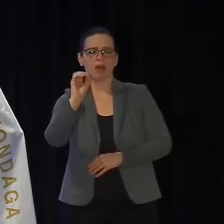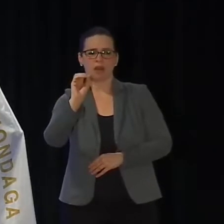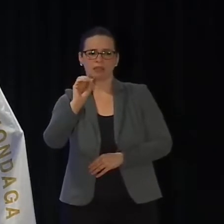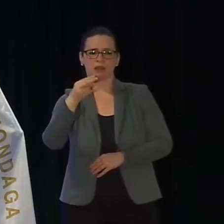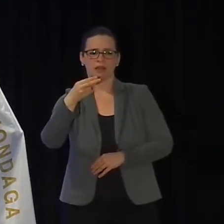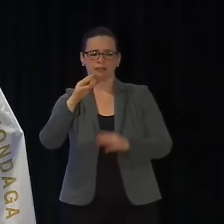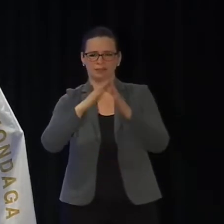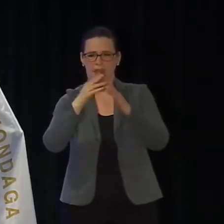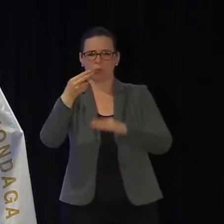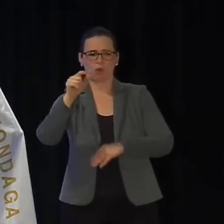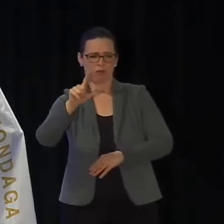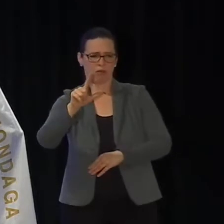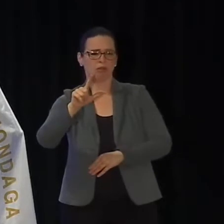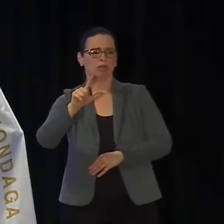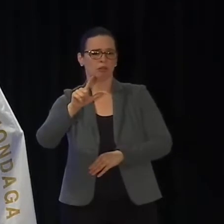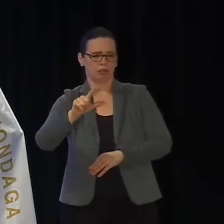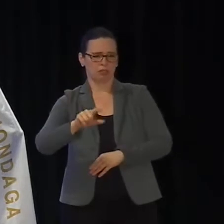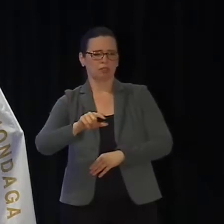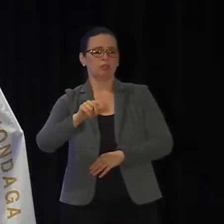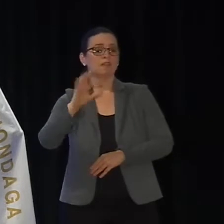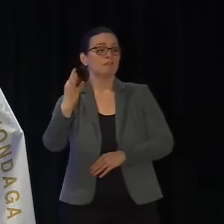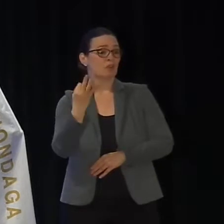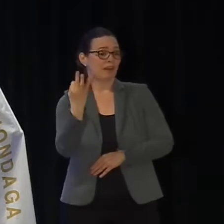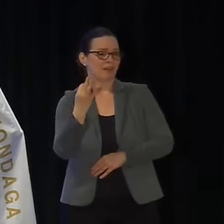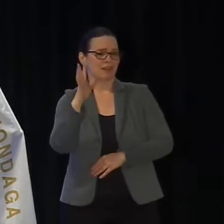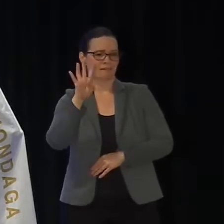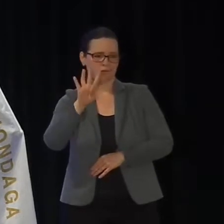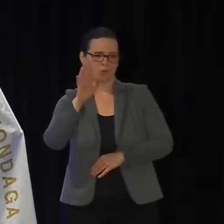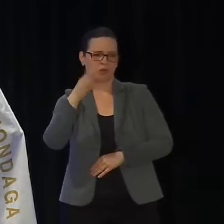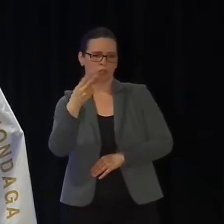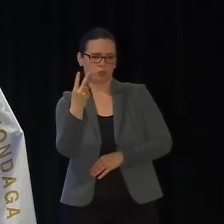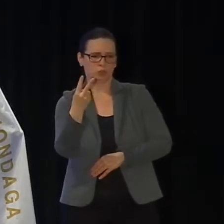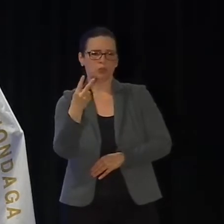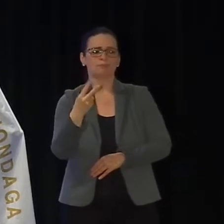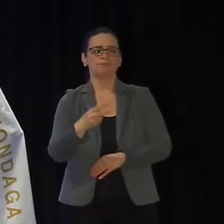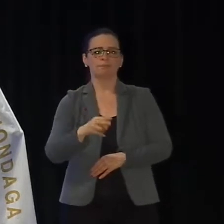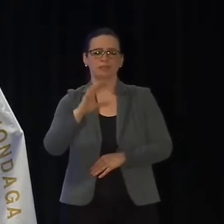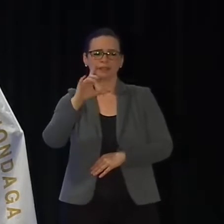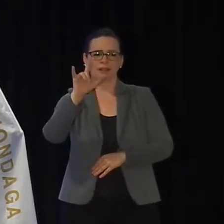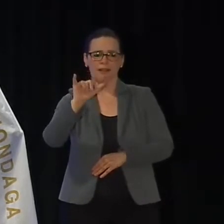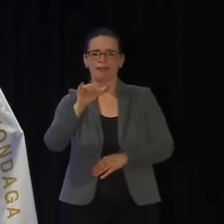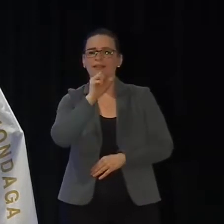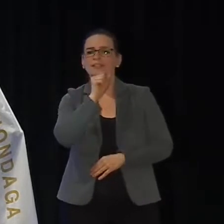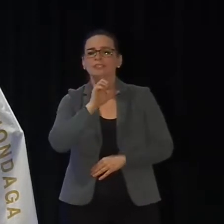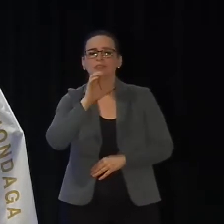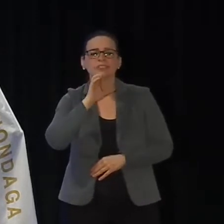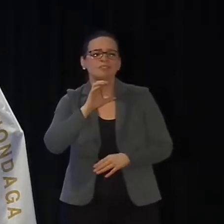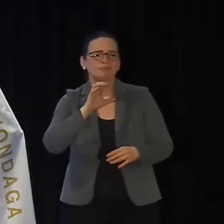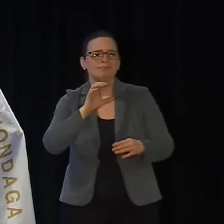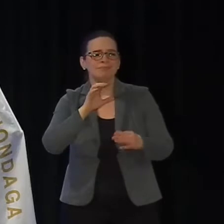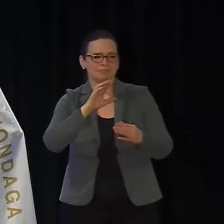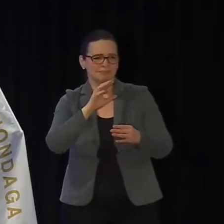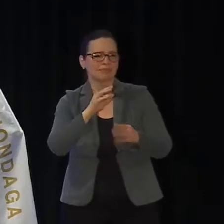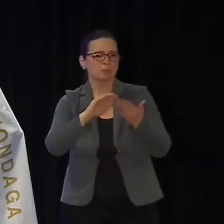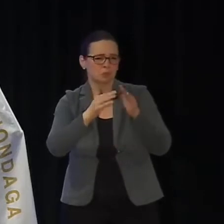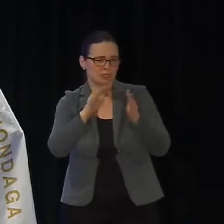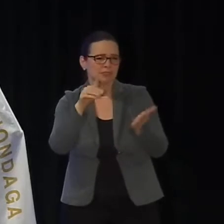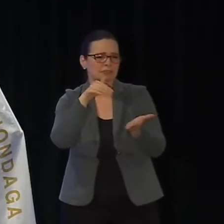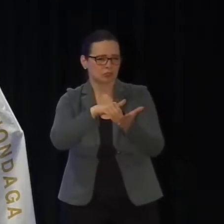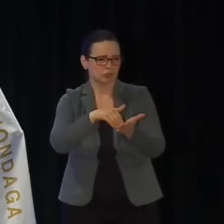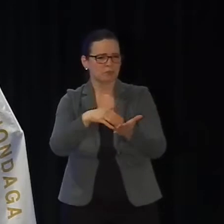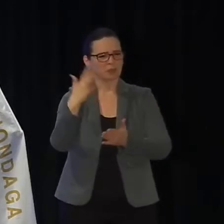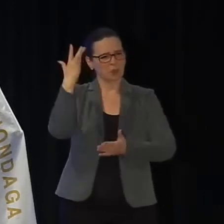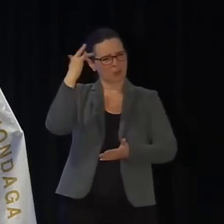week, really a good idea to test when you come back. Even if you've been vaccinated, you might want to consider